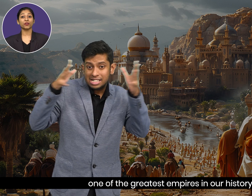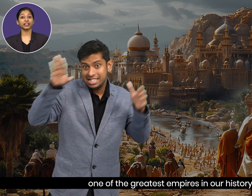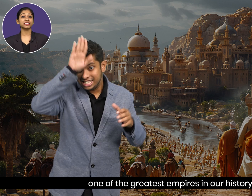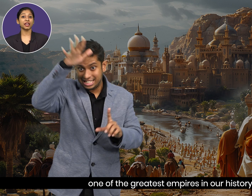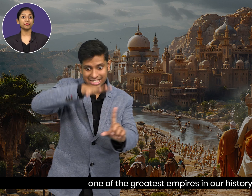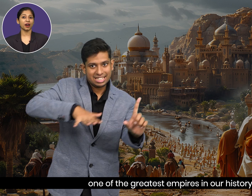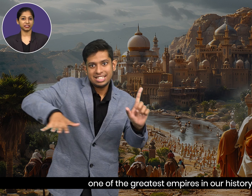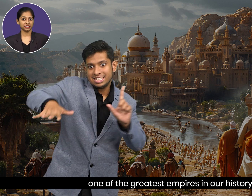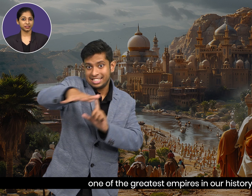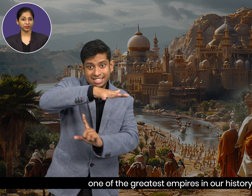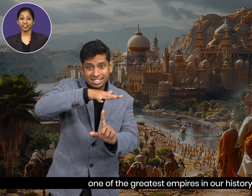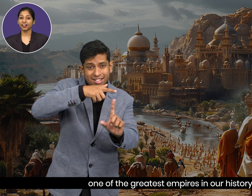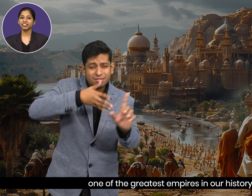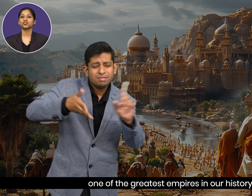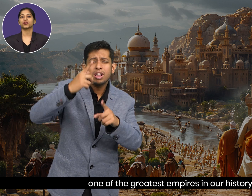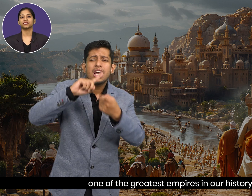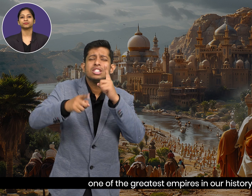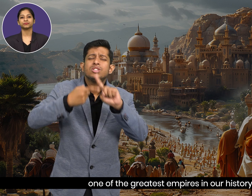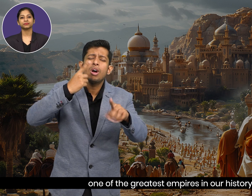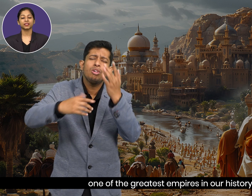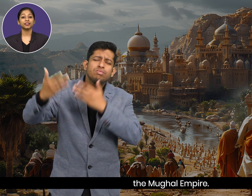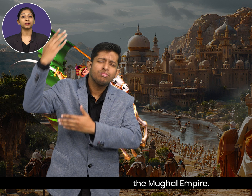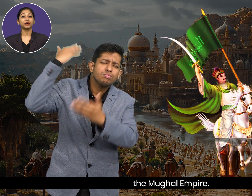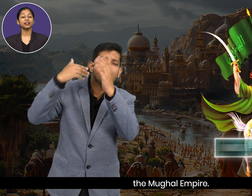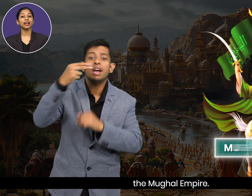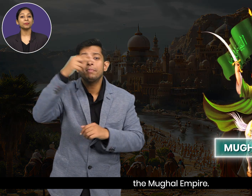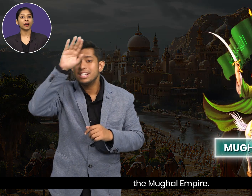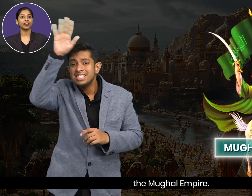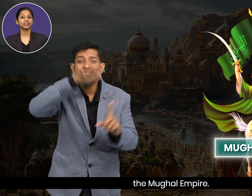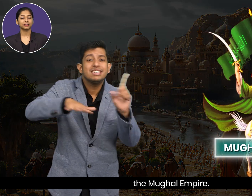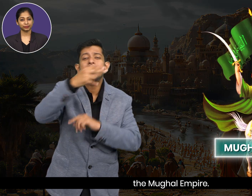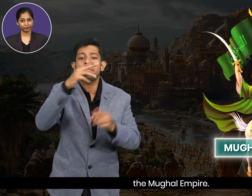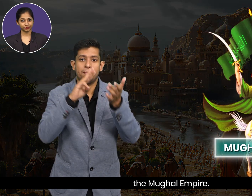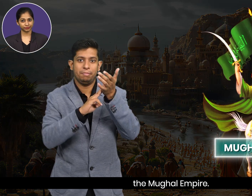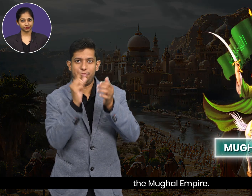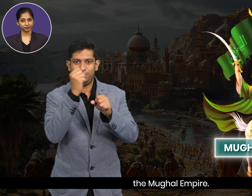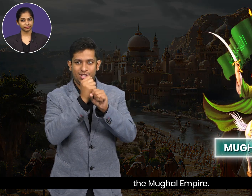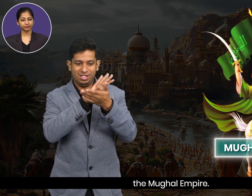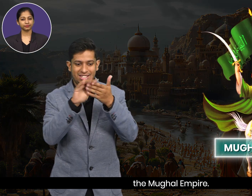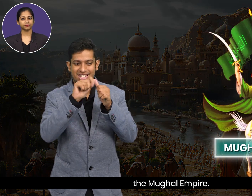of the greatest empires in our history, the Mughal Empire.